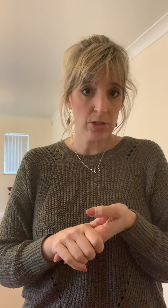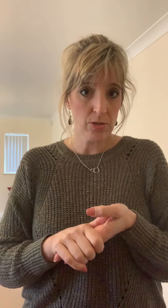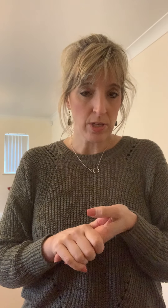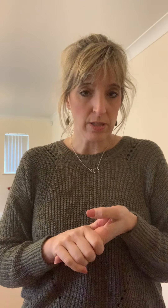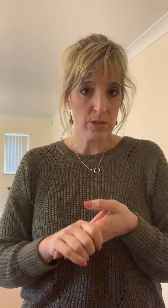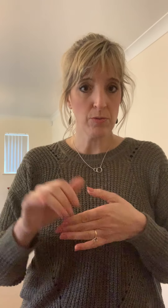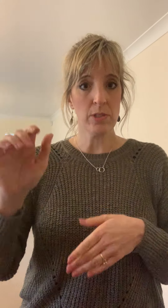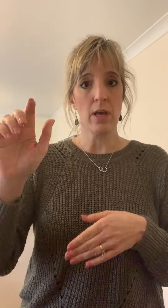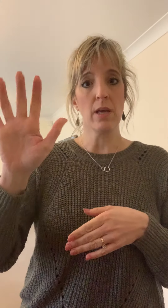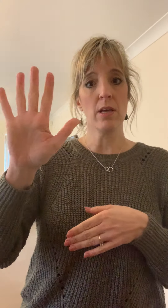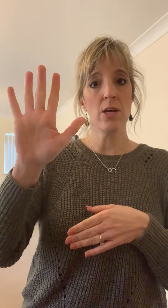$25.32. You would say